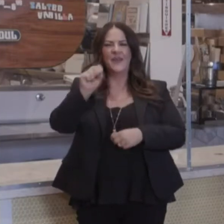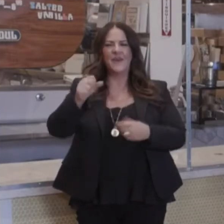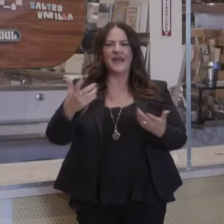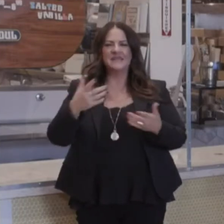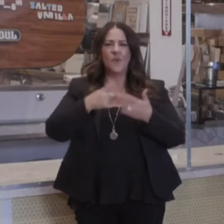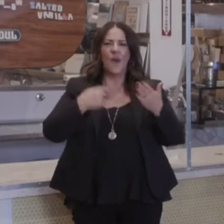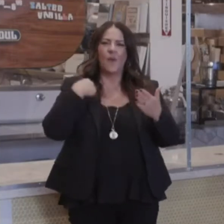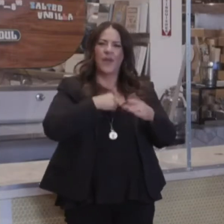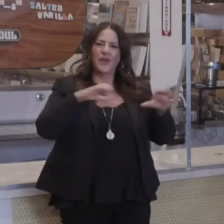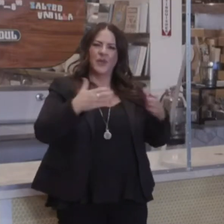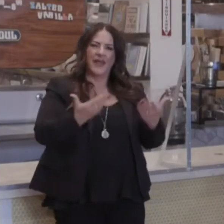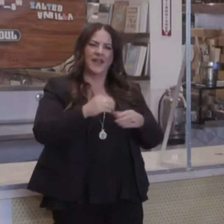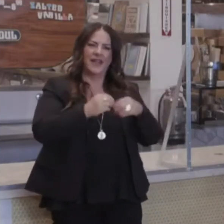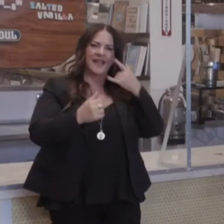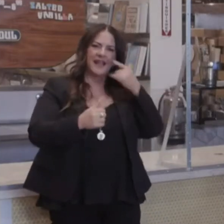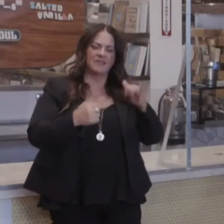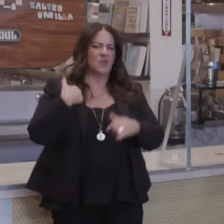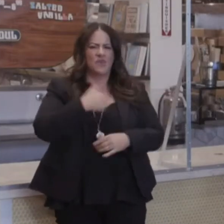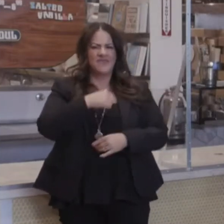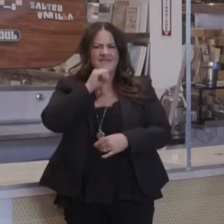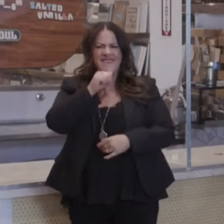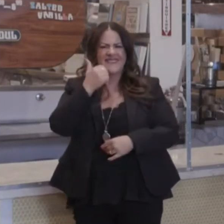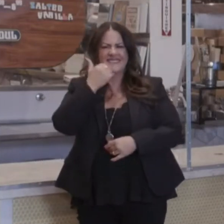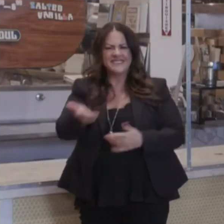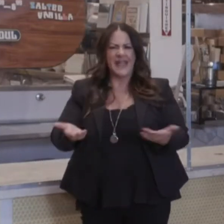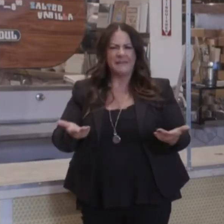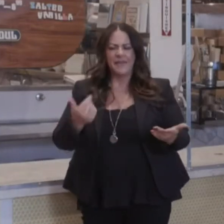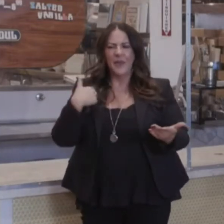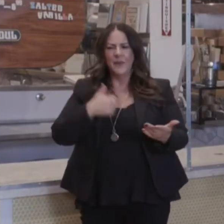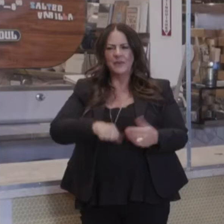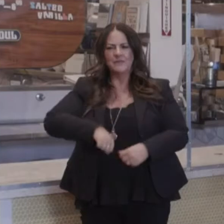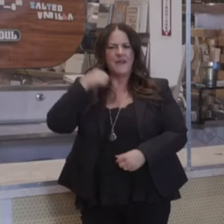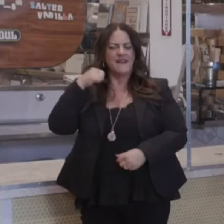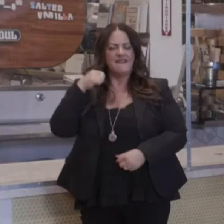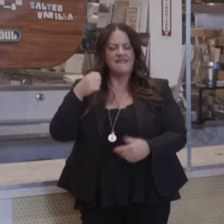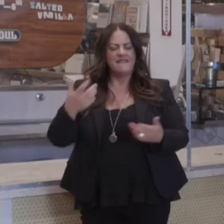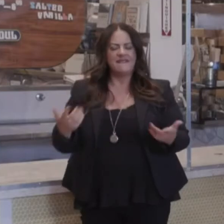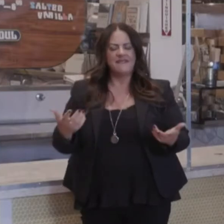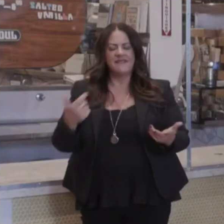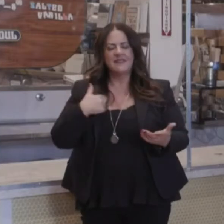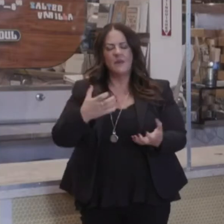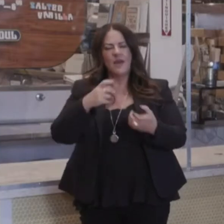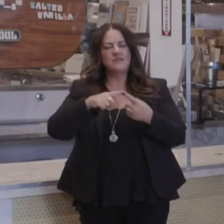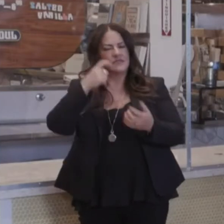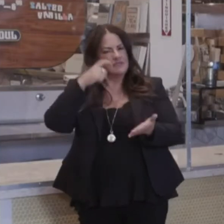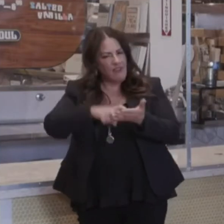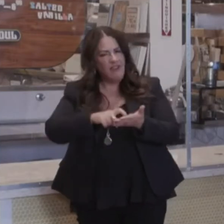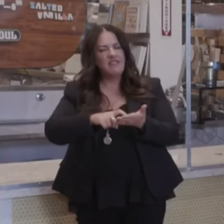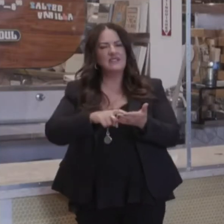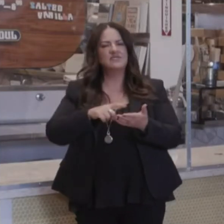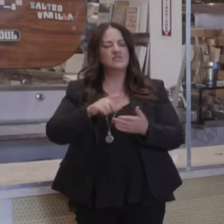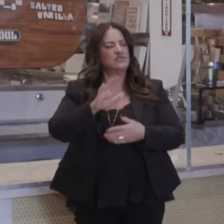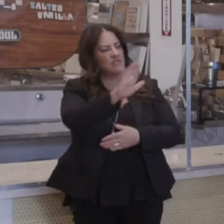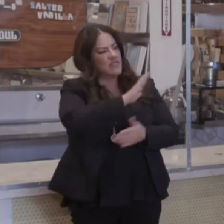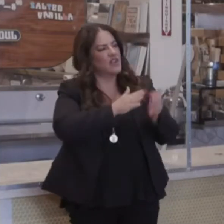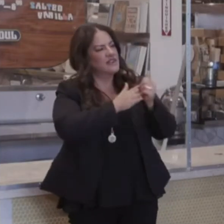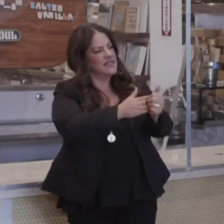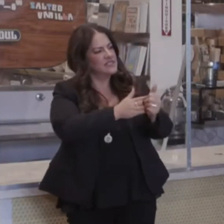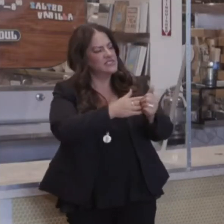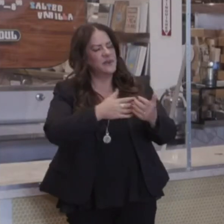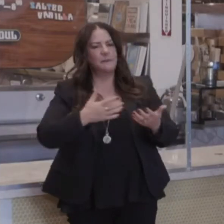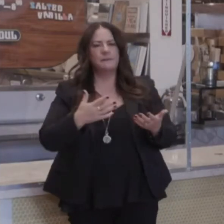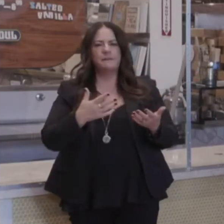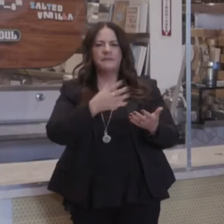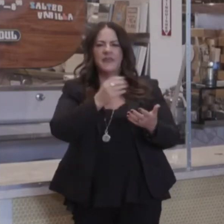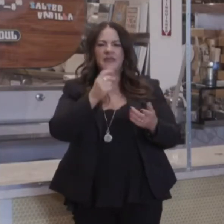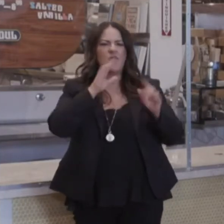state is doing, and for that we are not ashamed. We are proud. And so I just want to acknowledge their leadership and